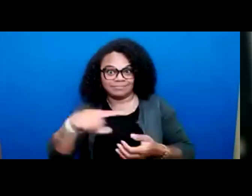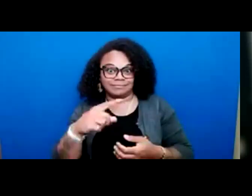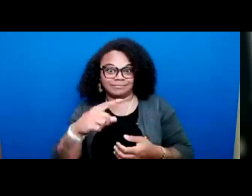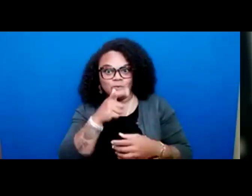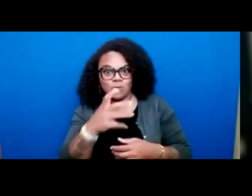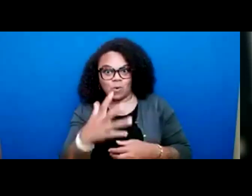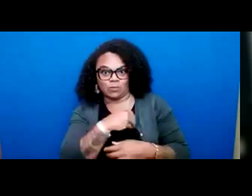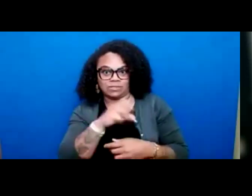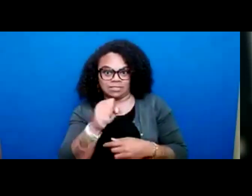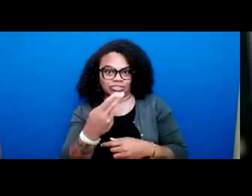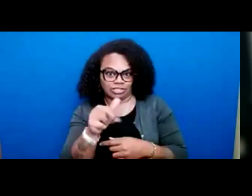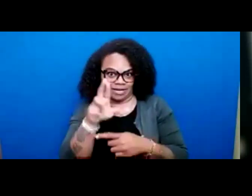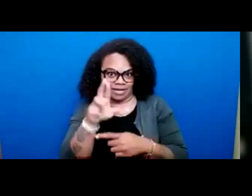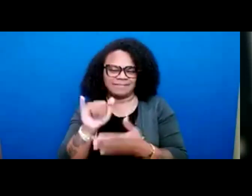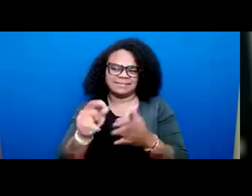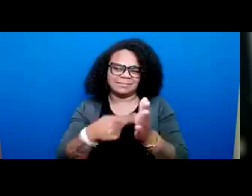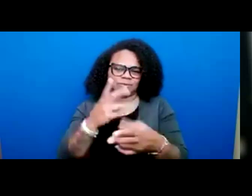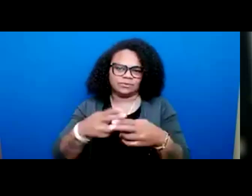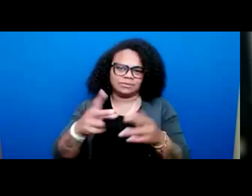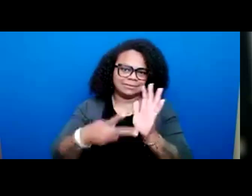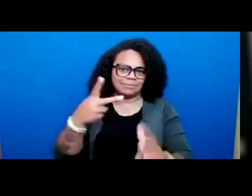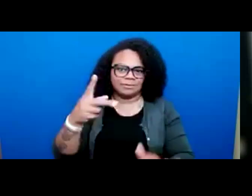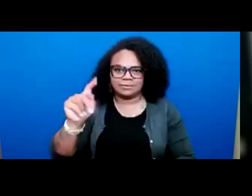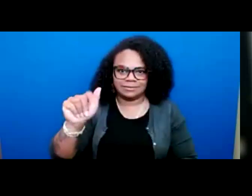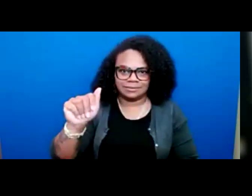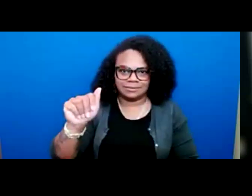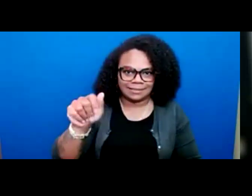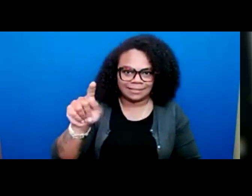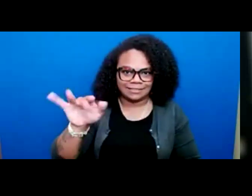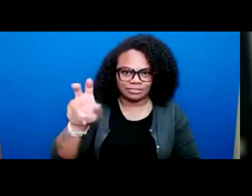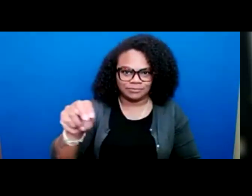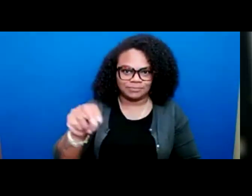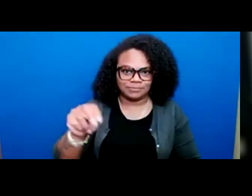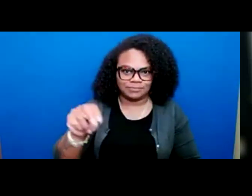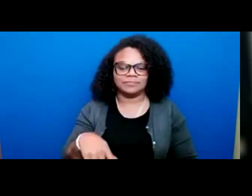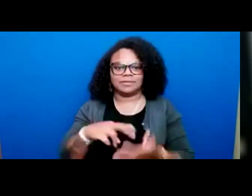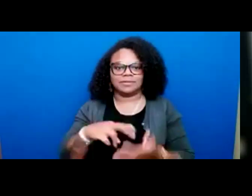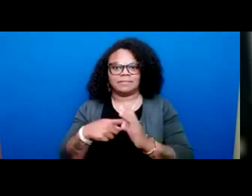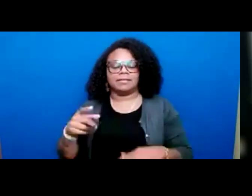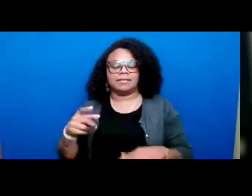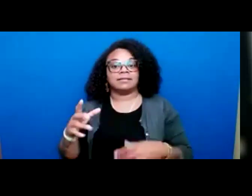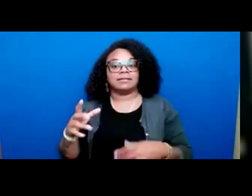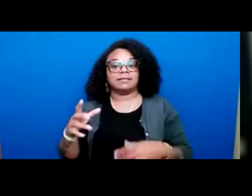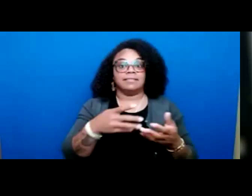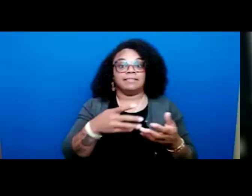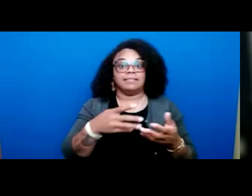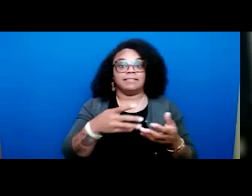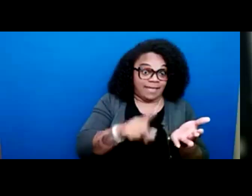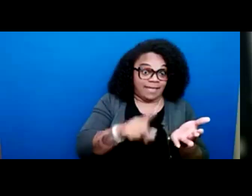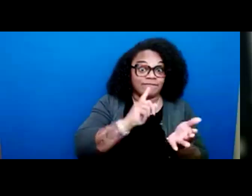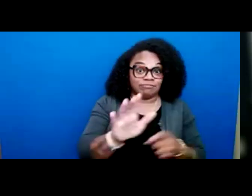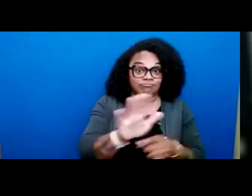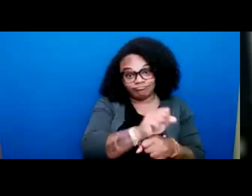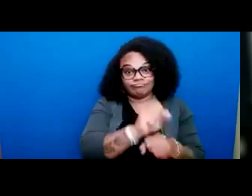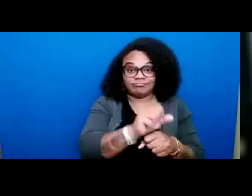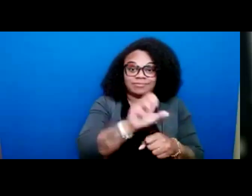and that's what that means. So there's the money that the salaries that get paid to the owners, that's